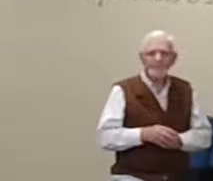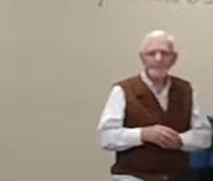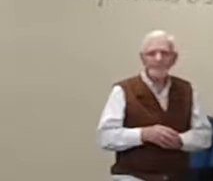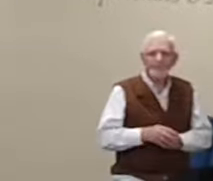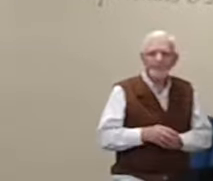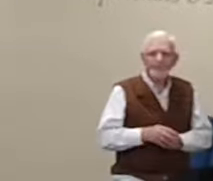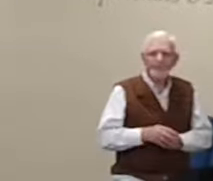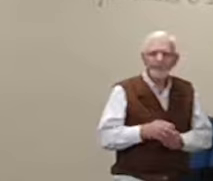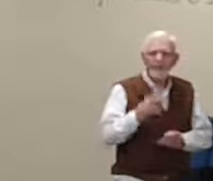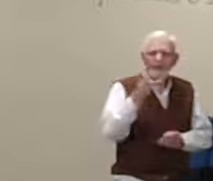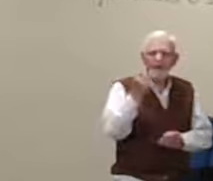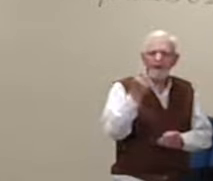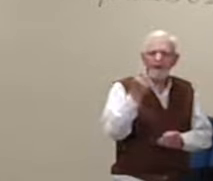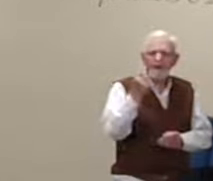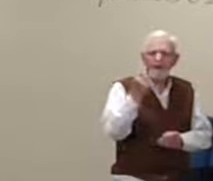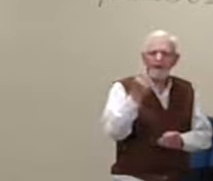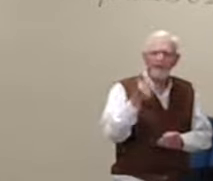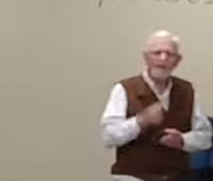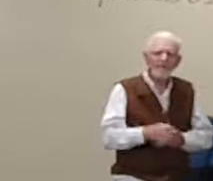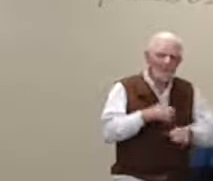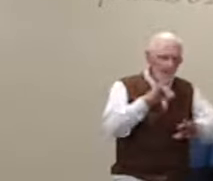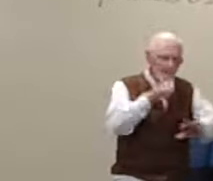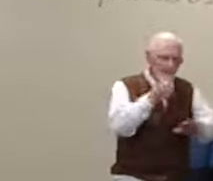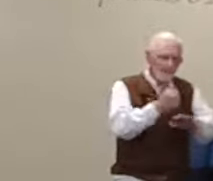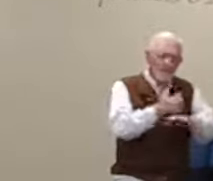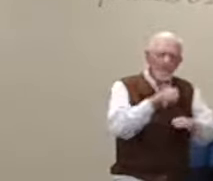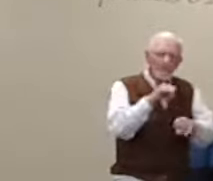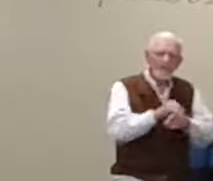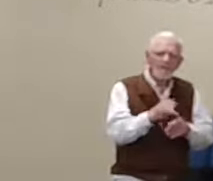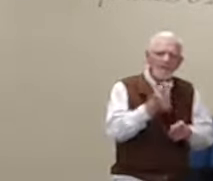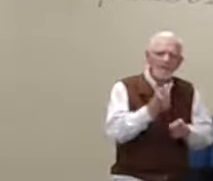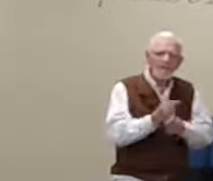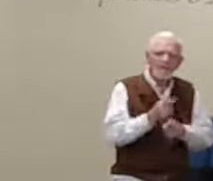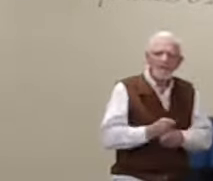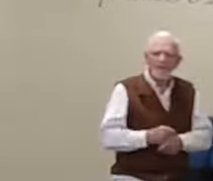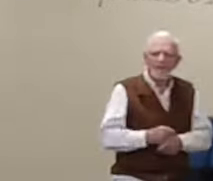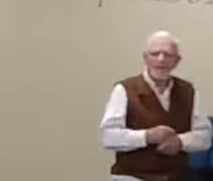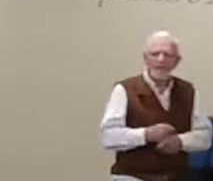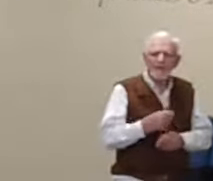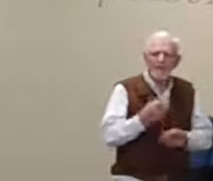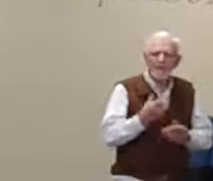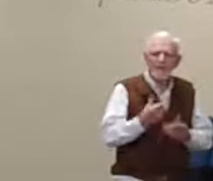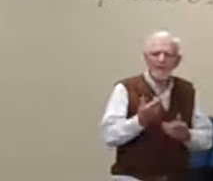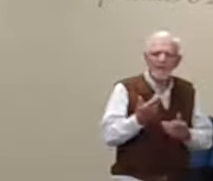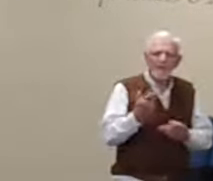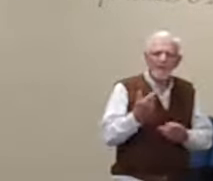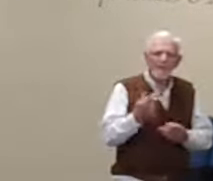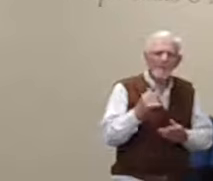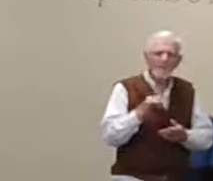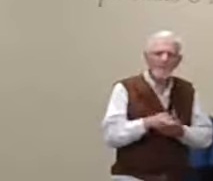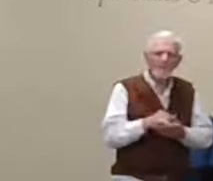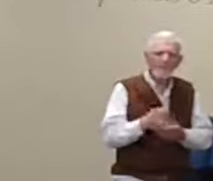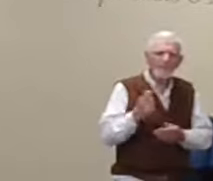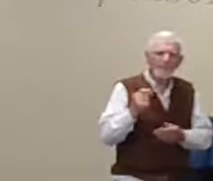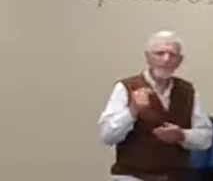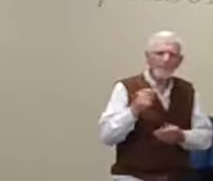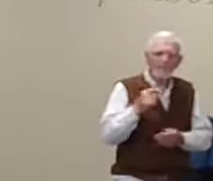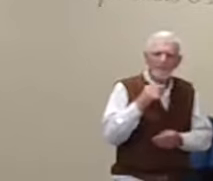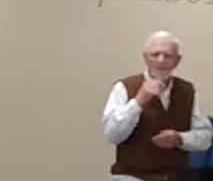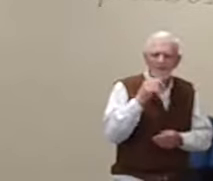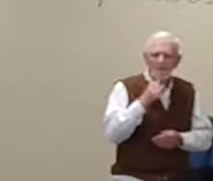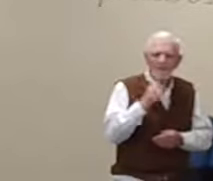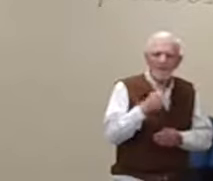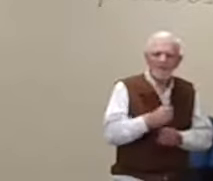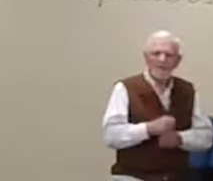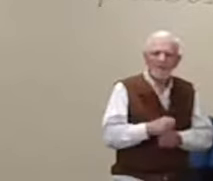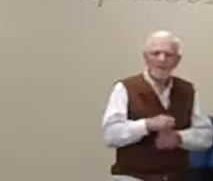That's why. And it's established and it's right. Some of you don't even know what I'm saying, some of you. You're 20 years old, you're set.